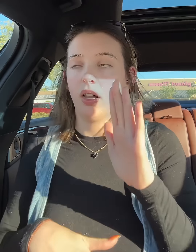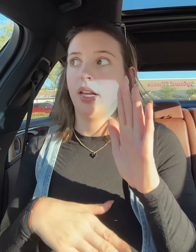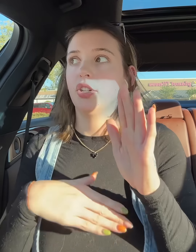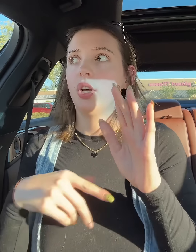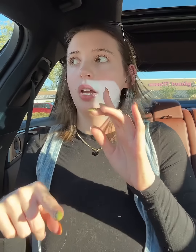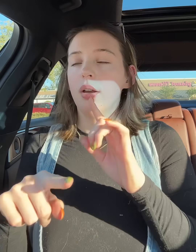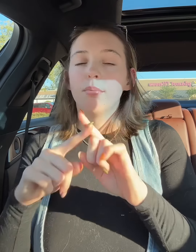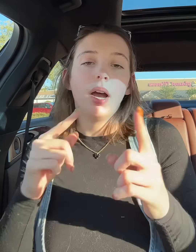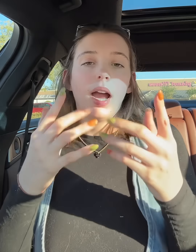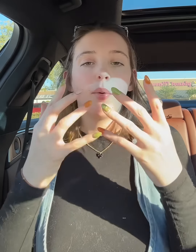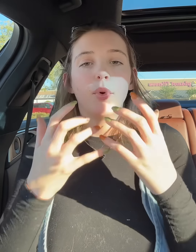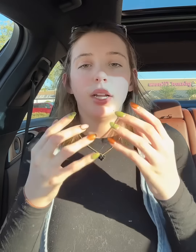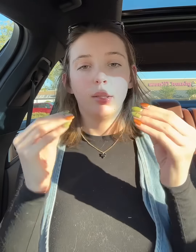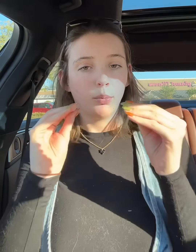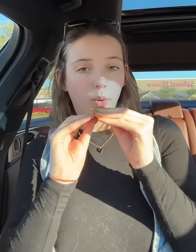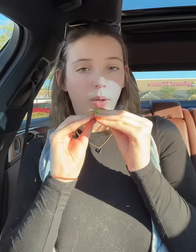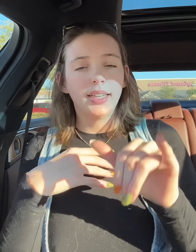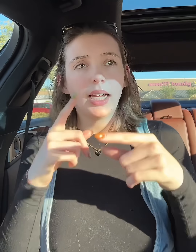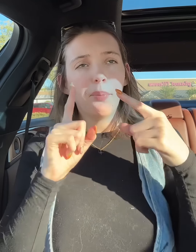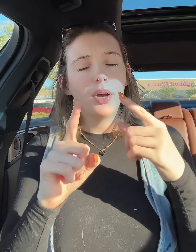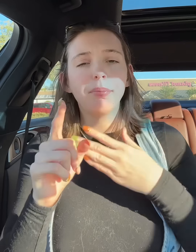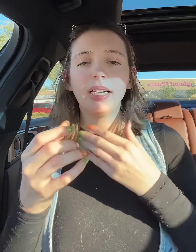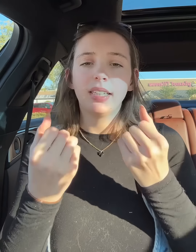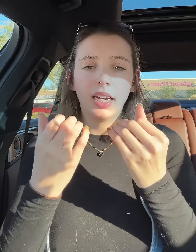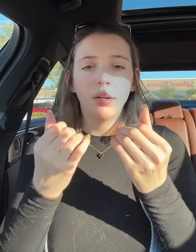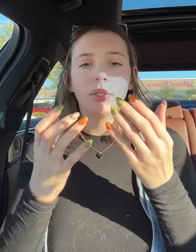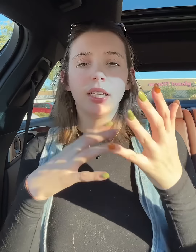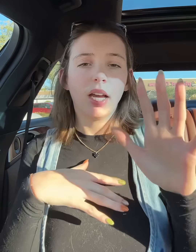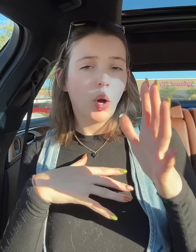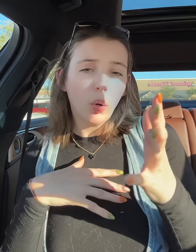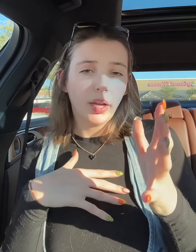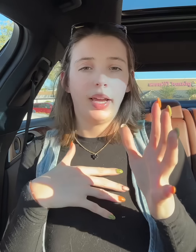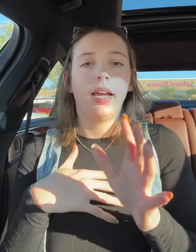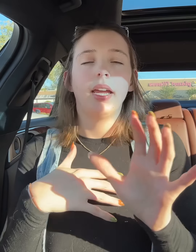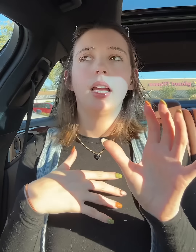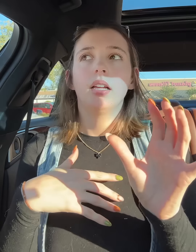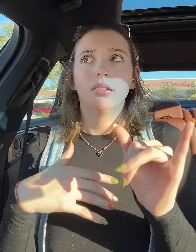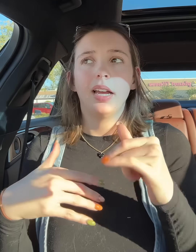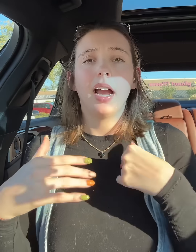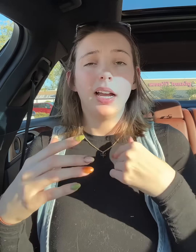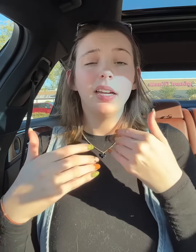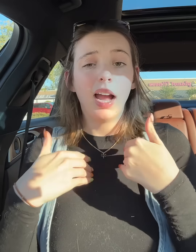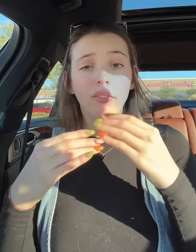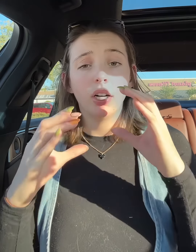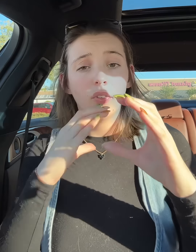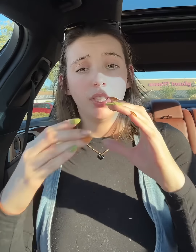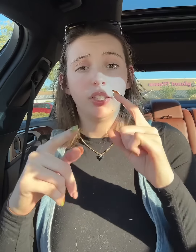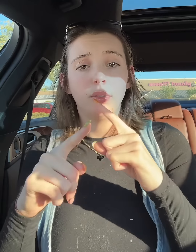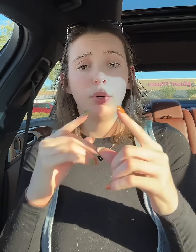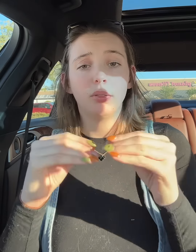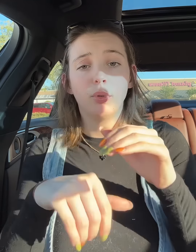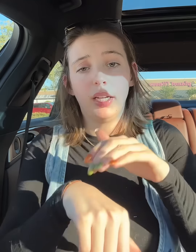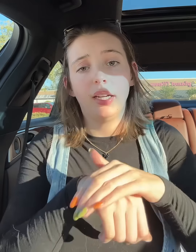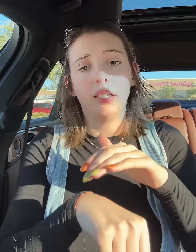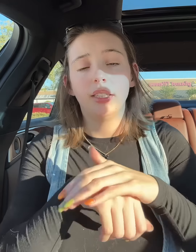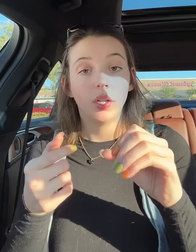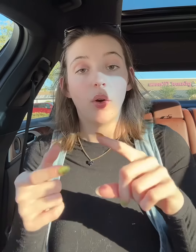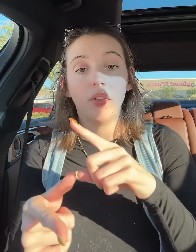college, but I wanted more. And at that point, my signing was okay. I could have a conversation, but it was more English. So then